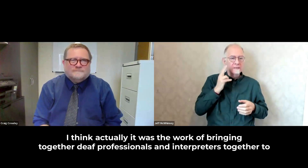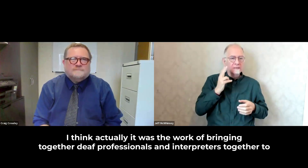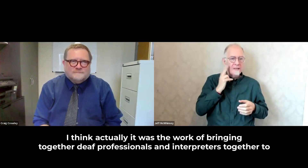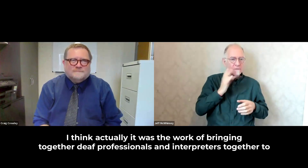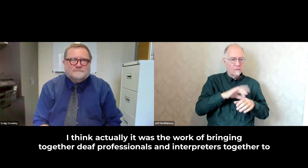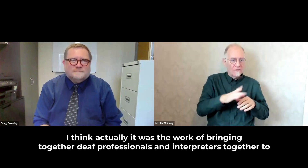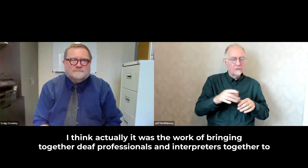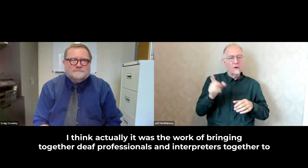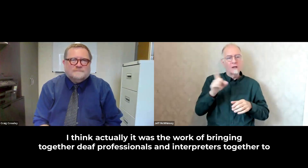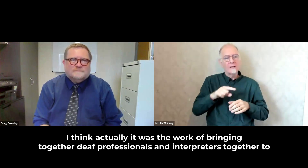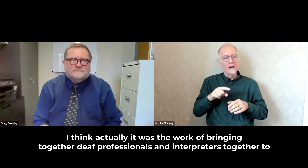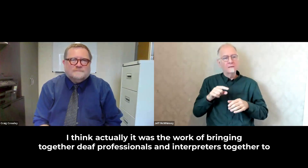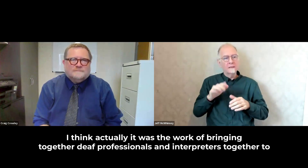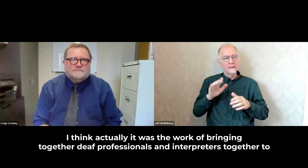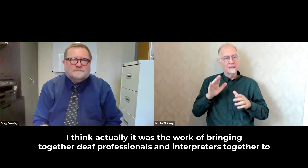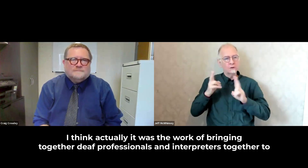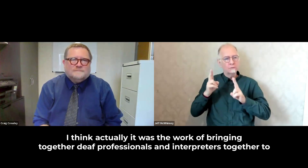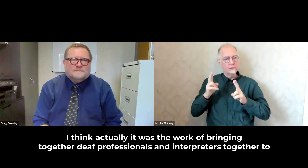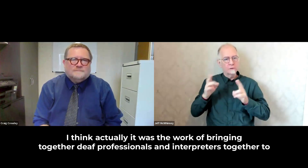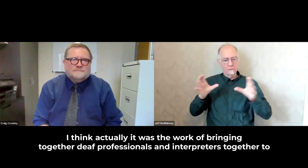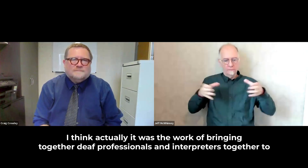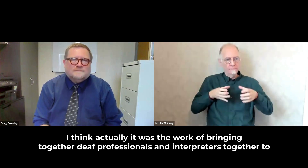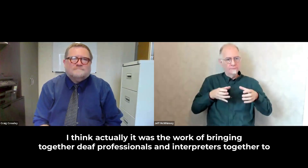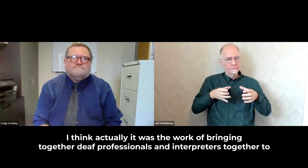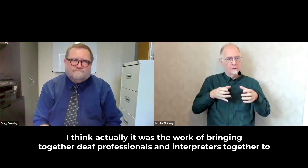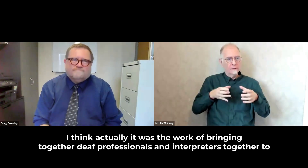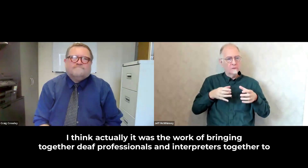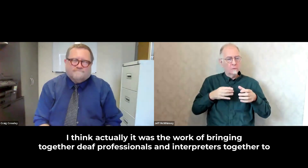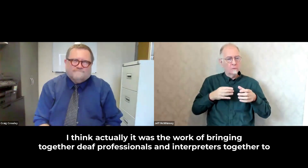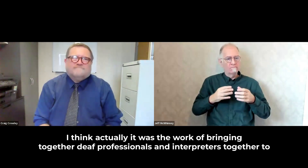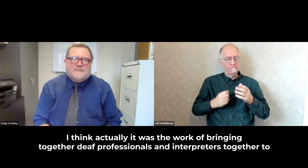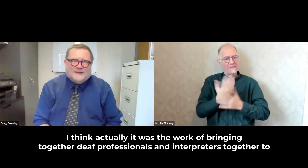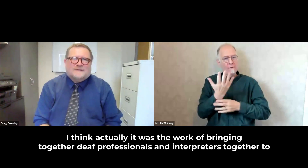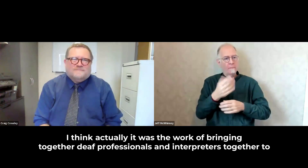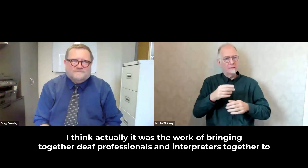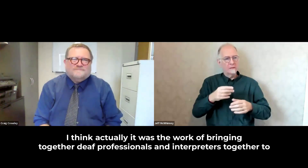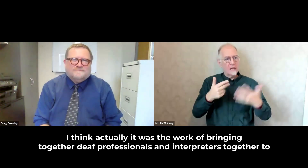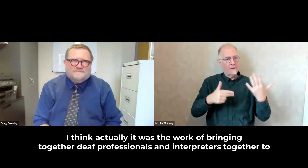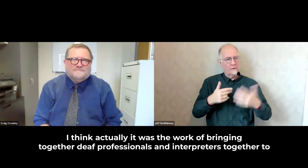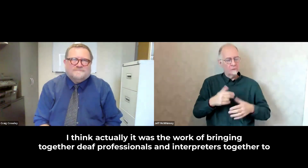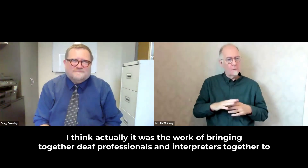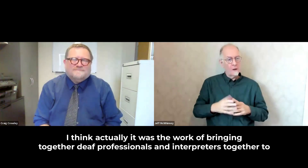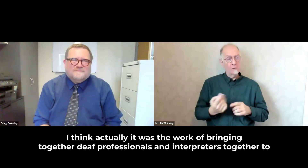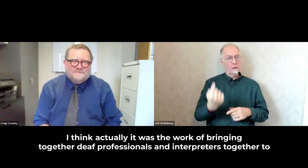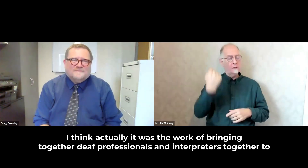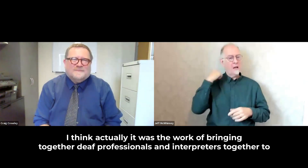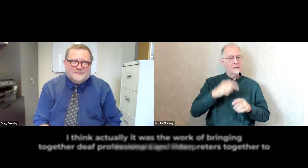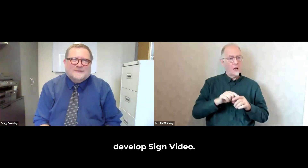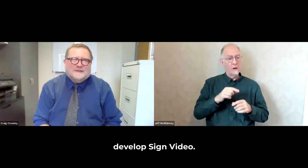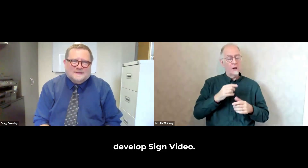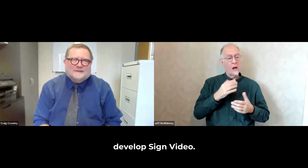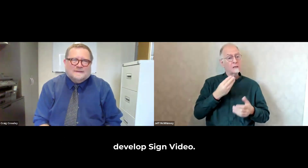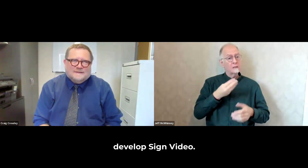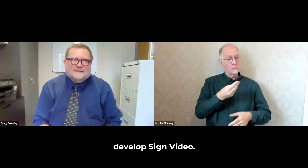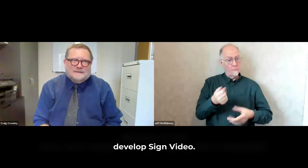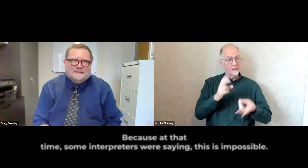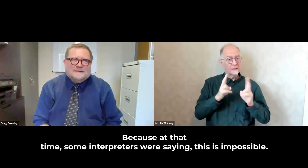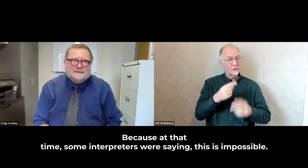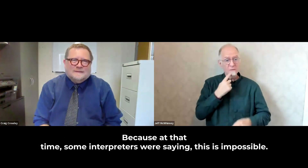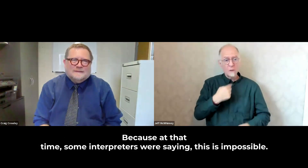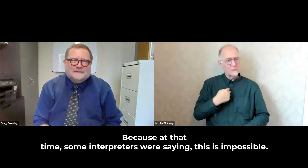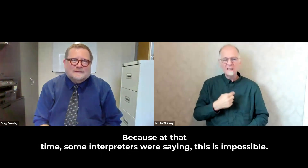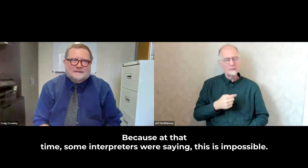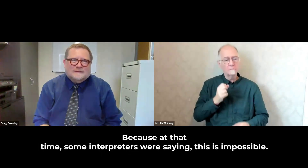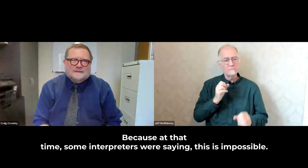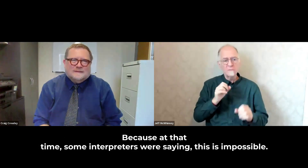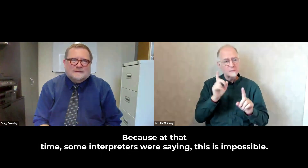actually it was the work of bringing together deaf professionals and interpreters together to develop signed video,